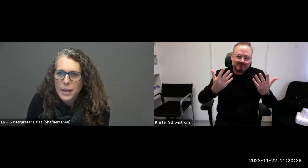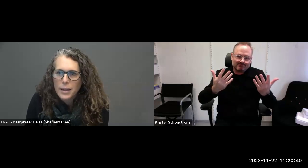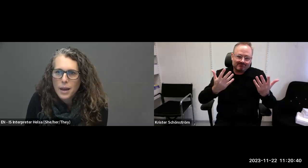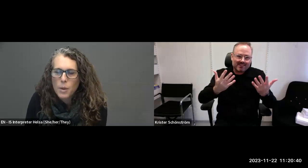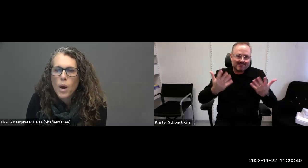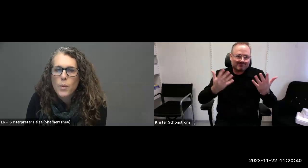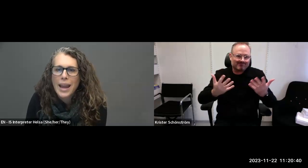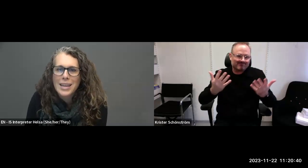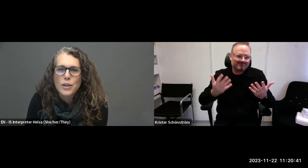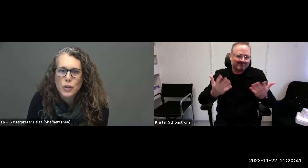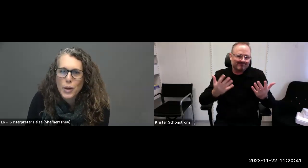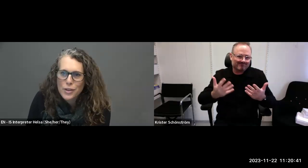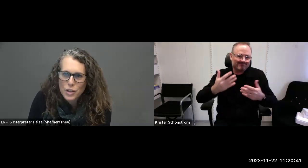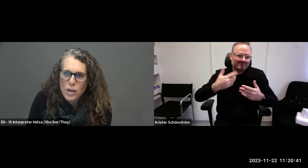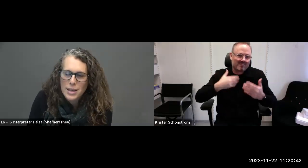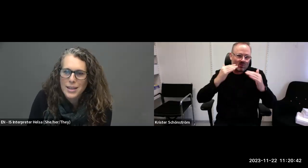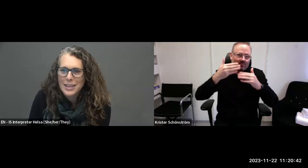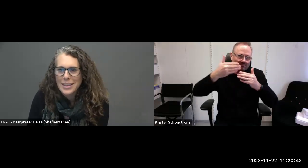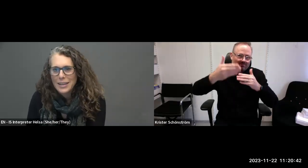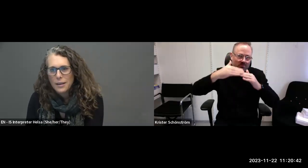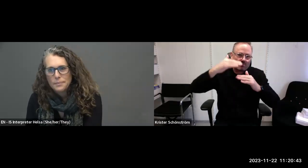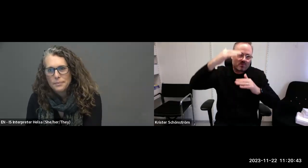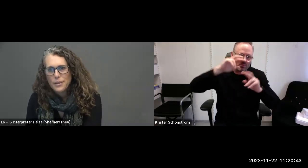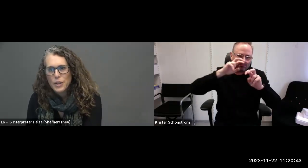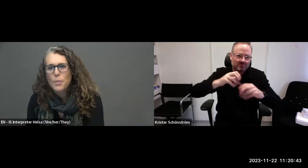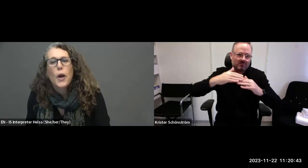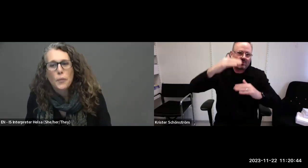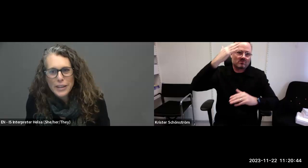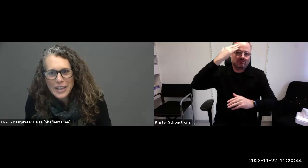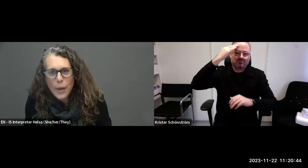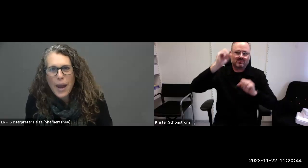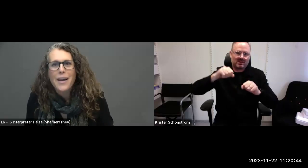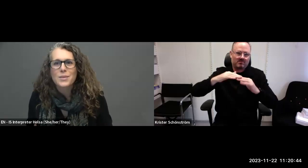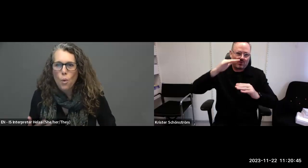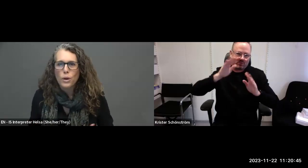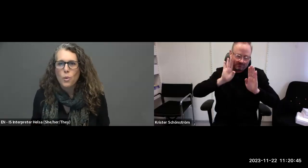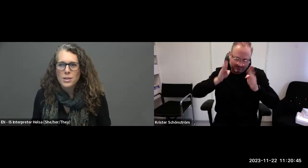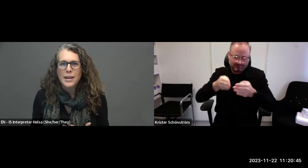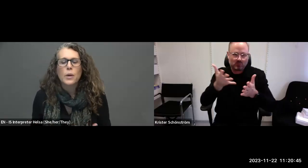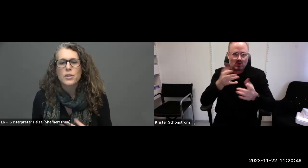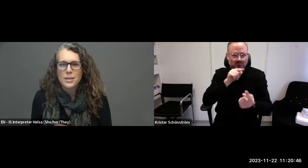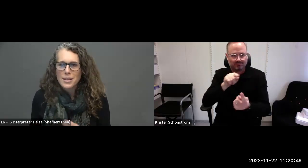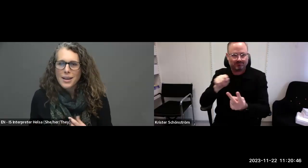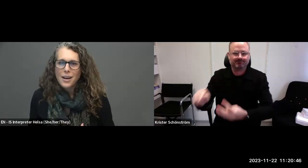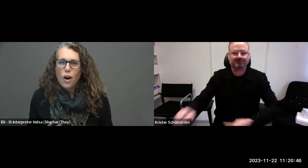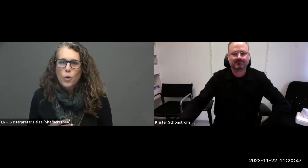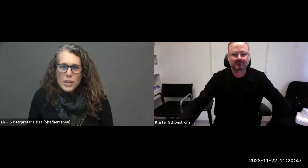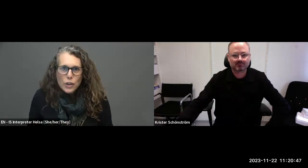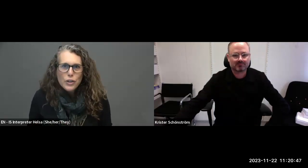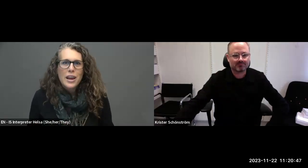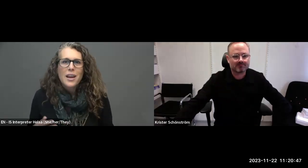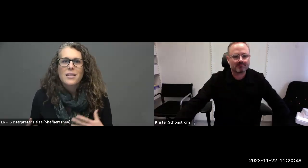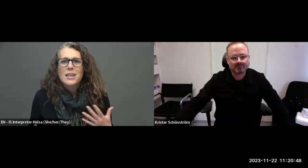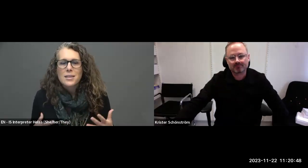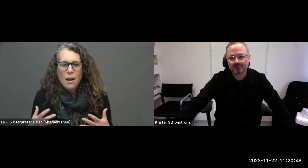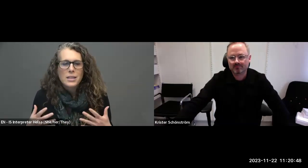problematic, and why we can't yet do what you're suggesting. So, but hopefully, you know, as more and more sign languages are